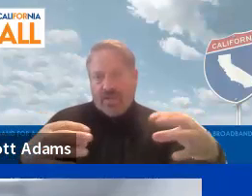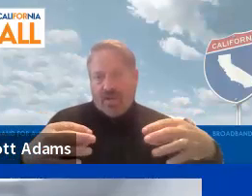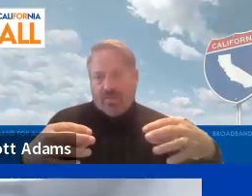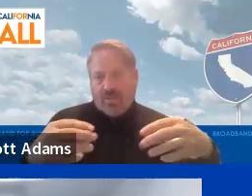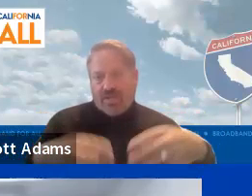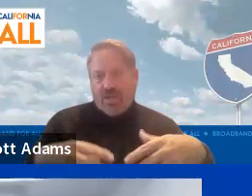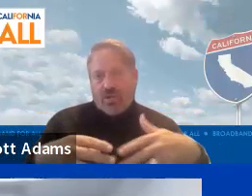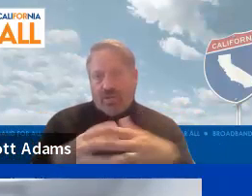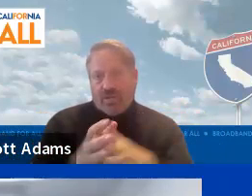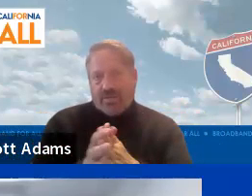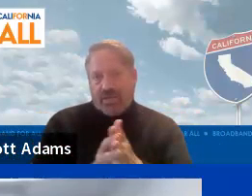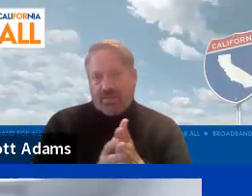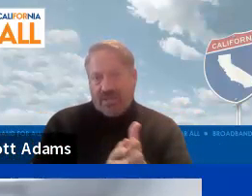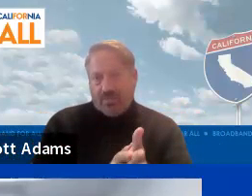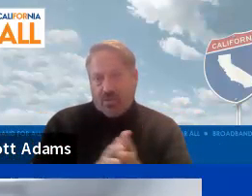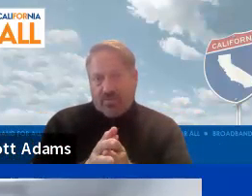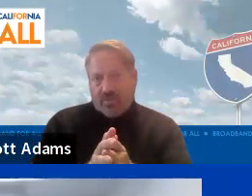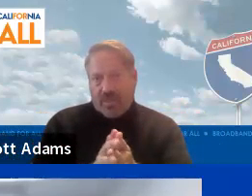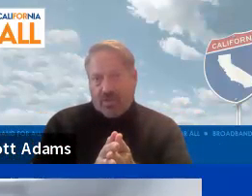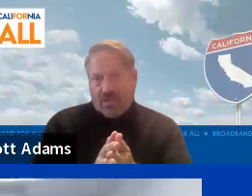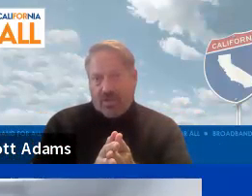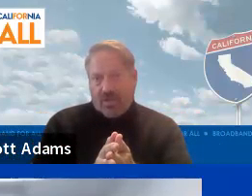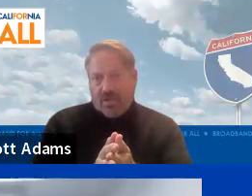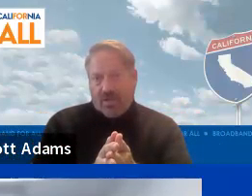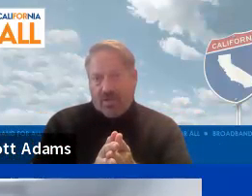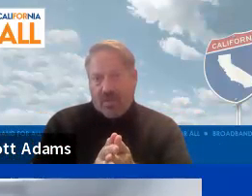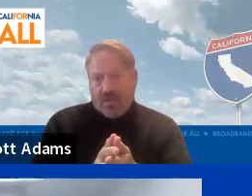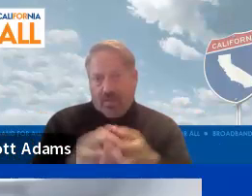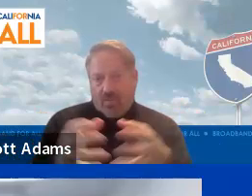then a note on the DEAM tool information.